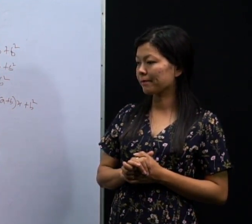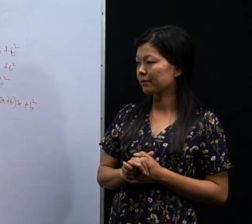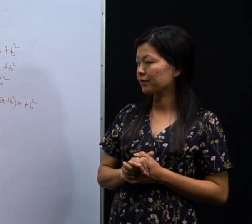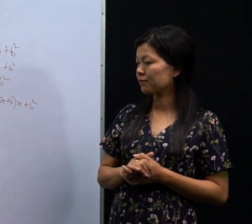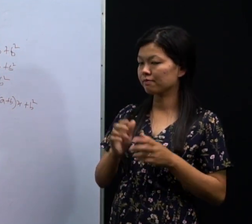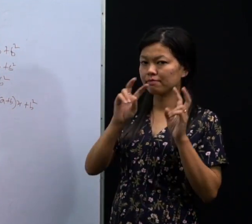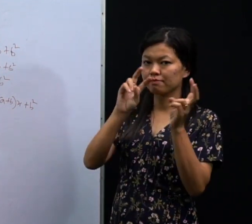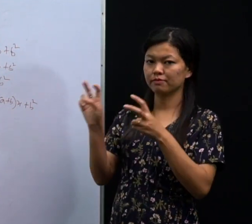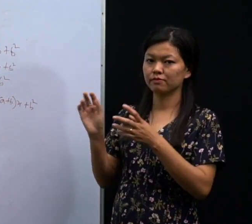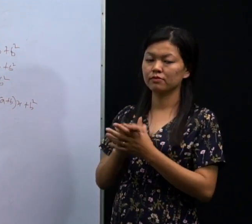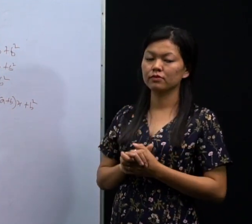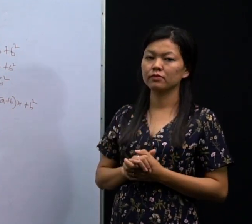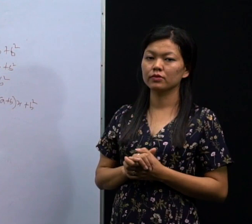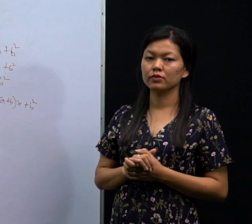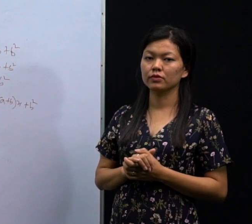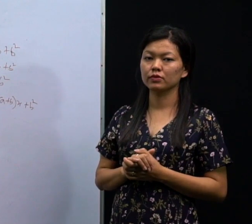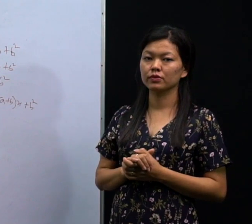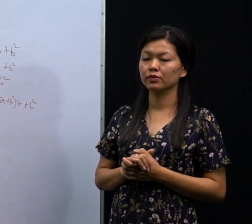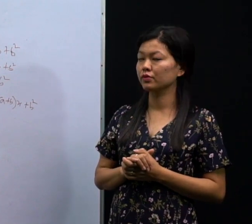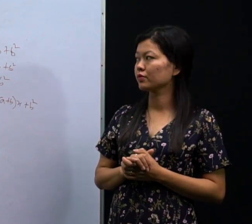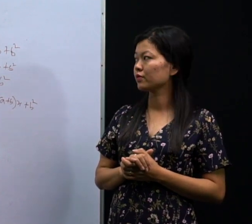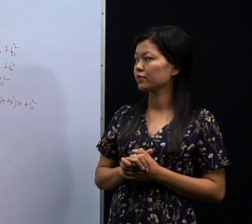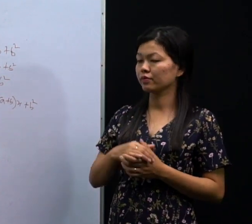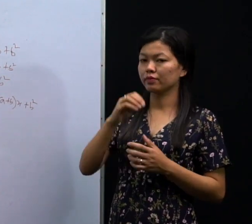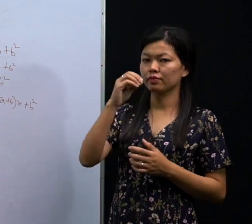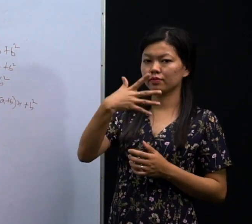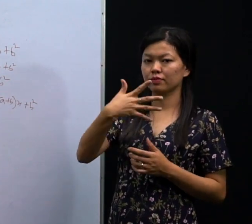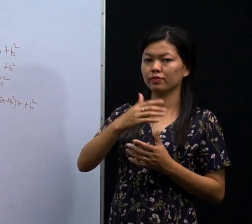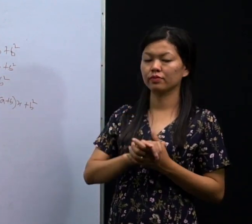Now look at here, this formula number 5.